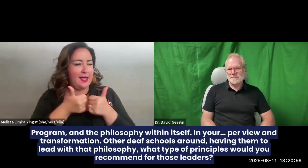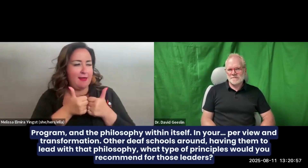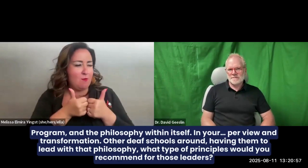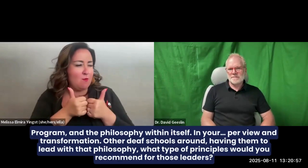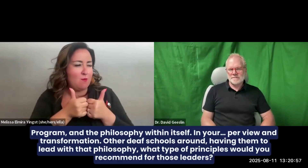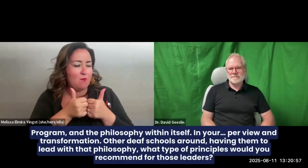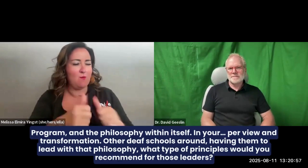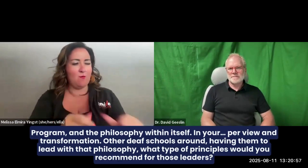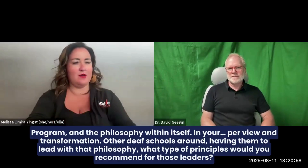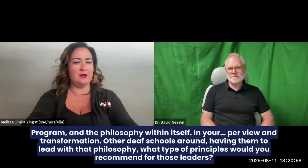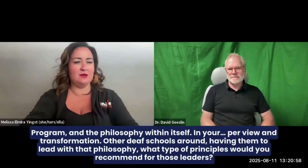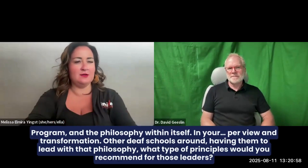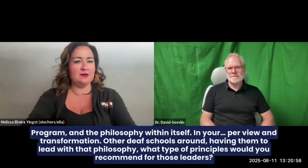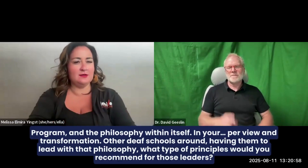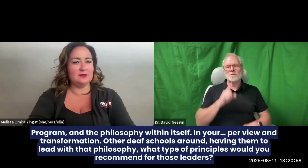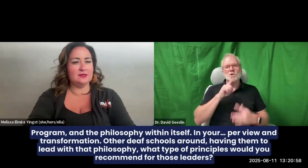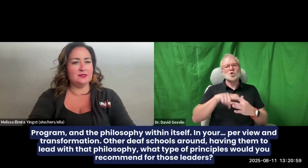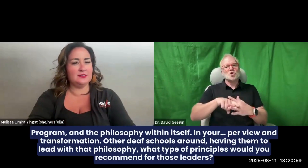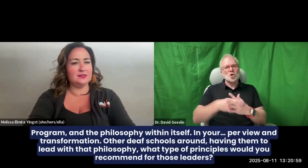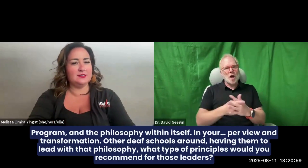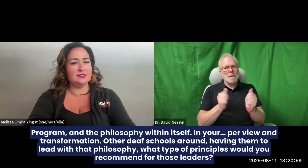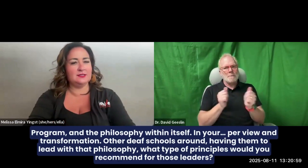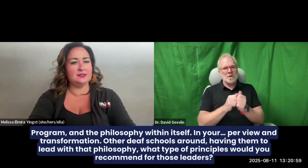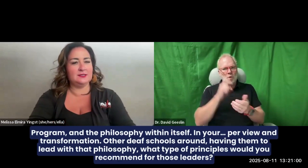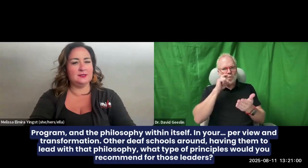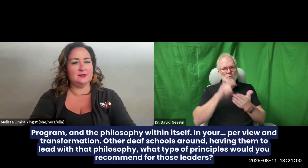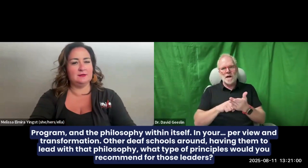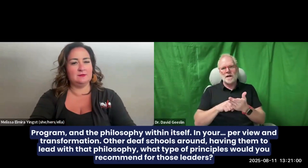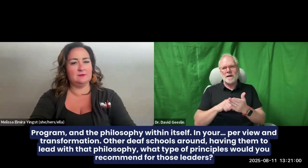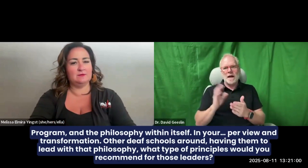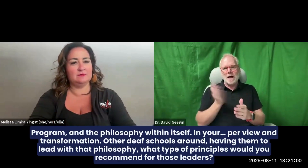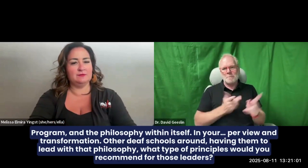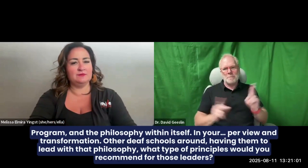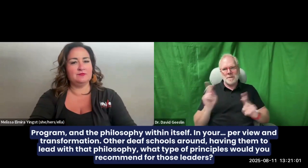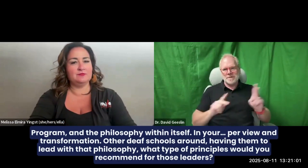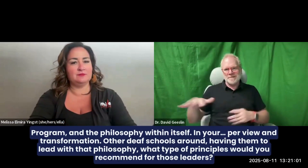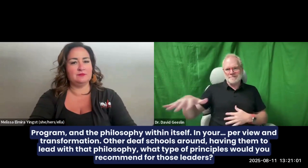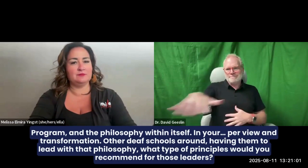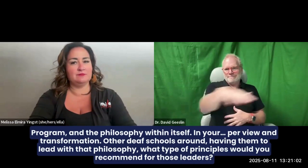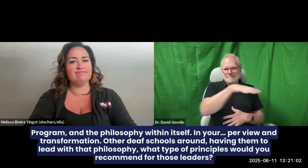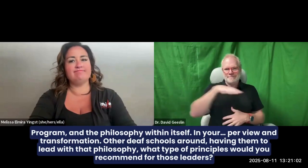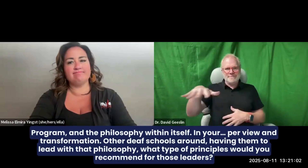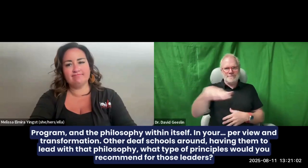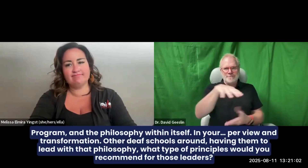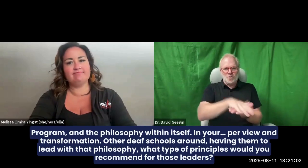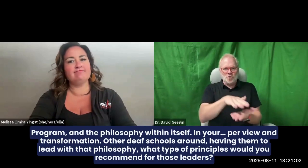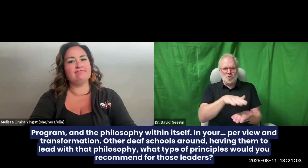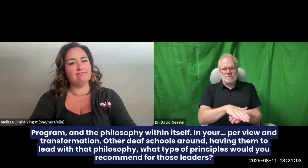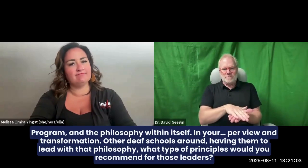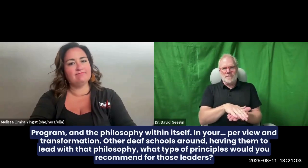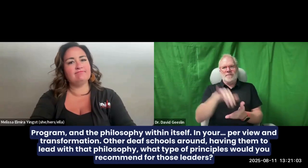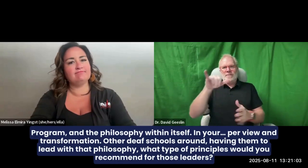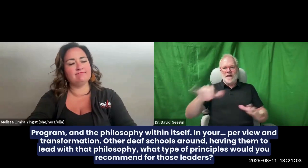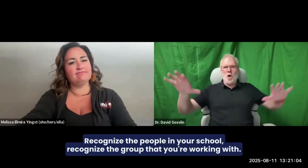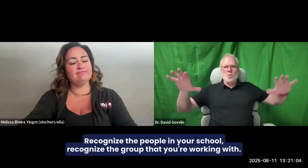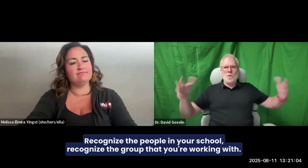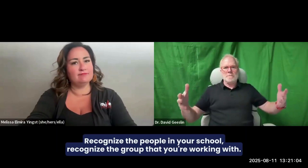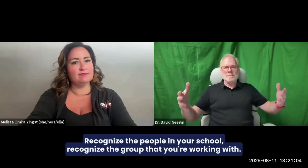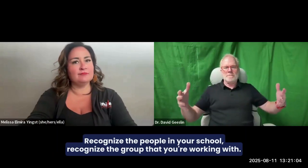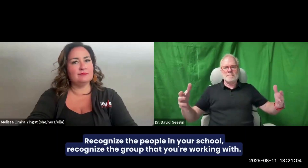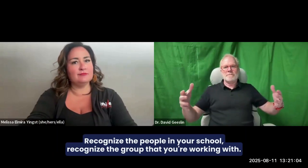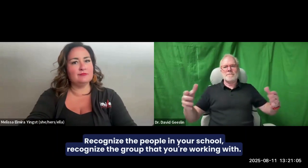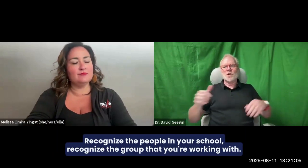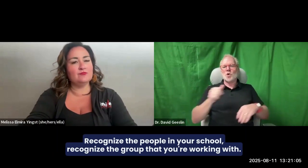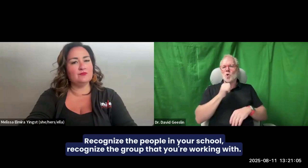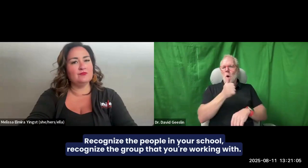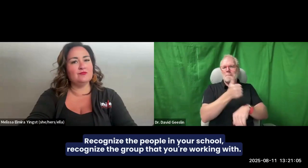around, having them to lead with that philosophy, what type of principles would you recommend for those leaders? Recognize